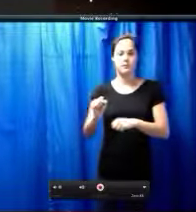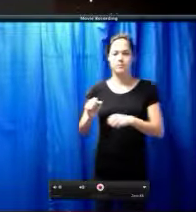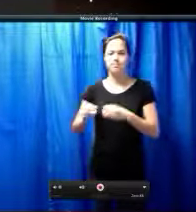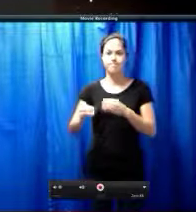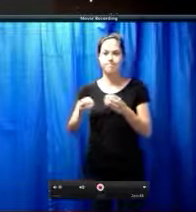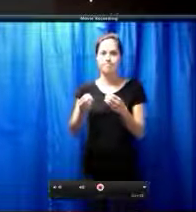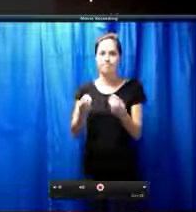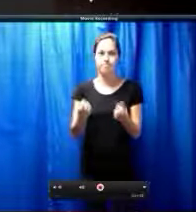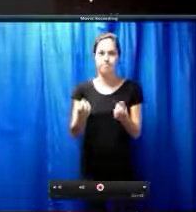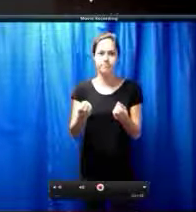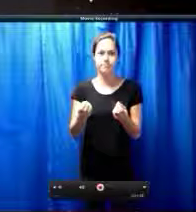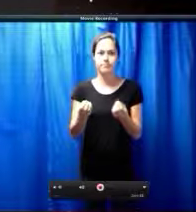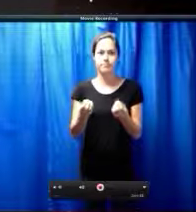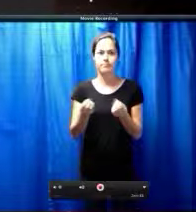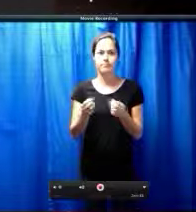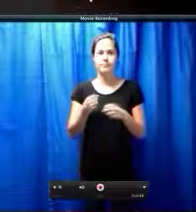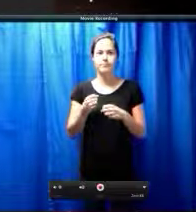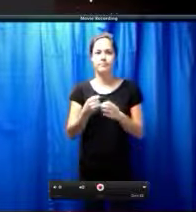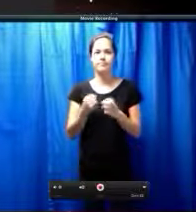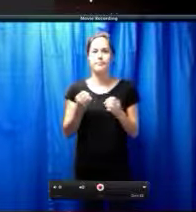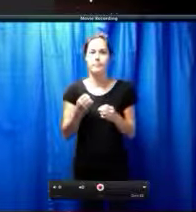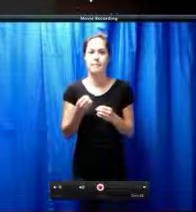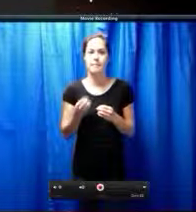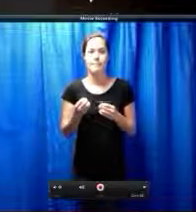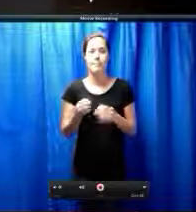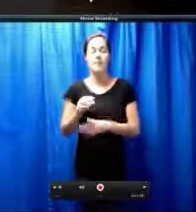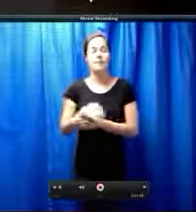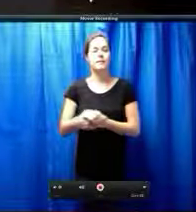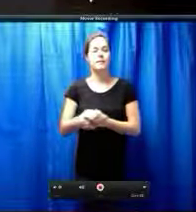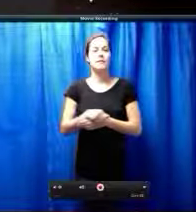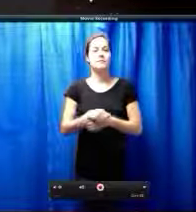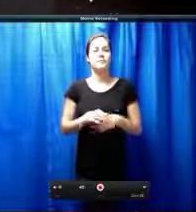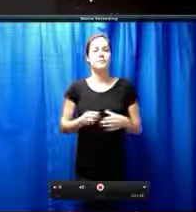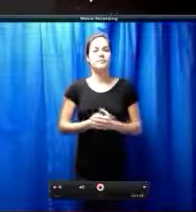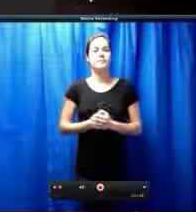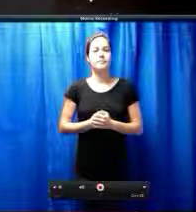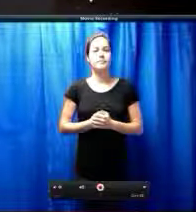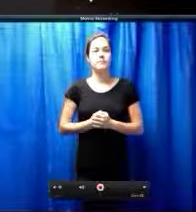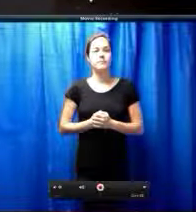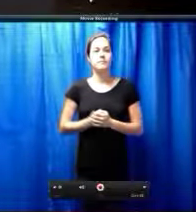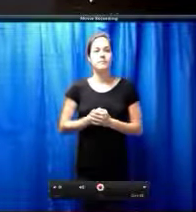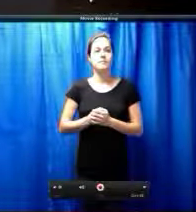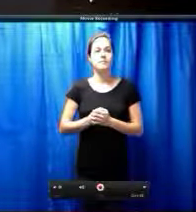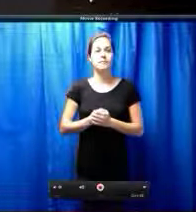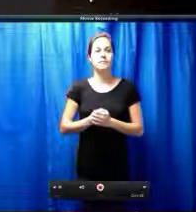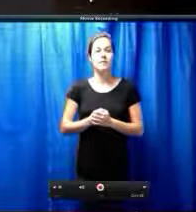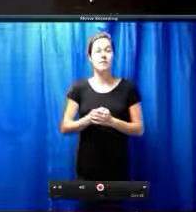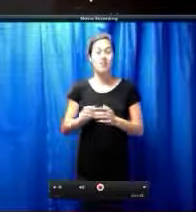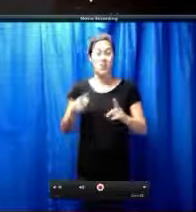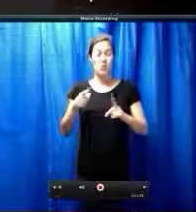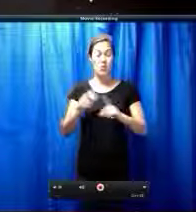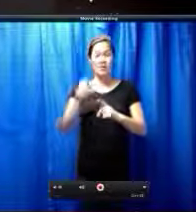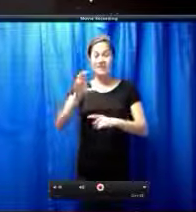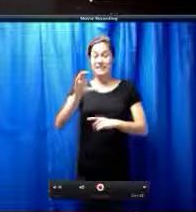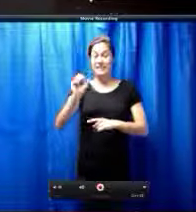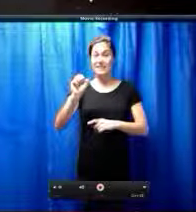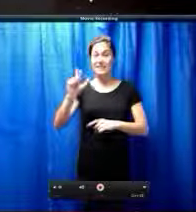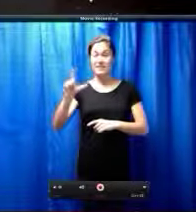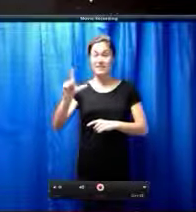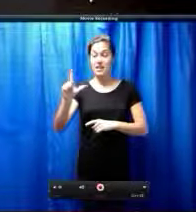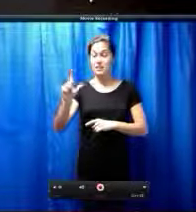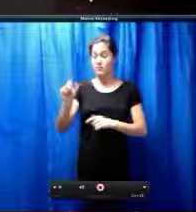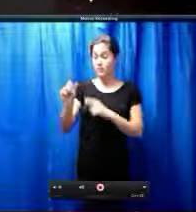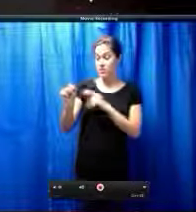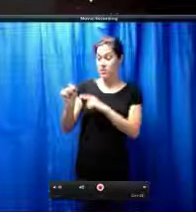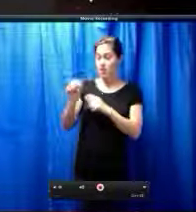they die when they're not needed. So cancer occurs when the cell growth is out of control, when they divide too quickly, or when